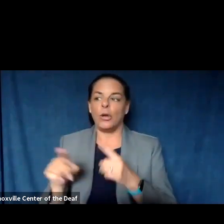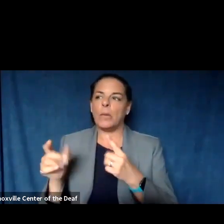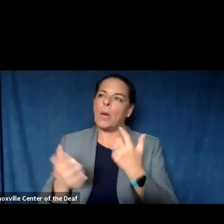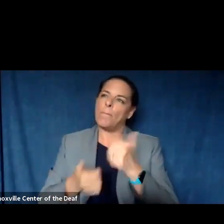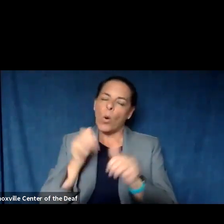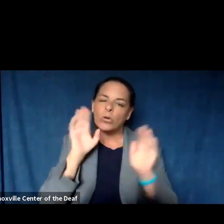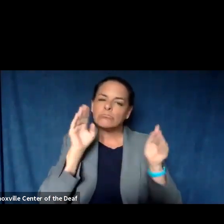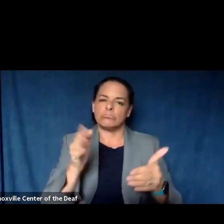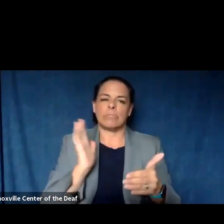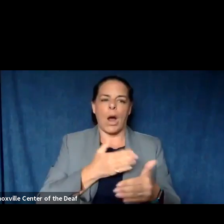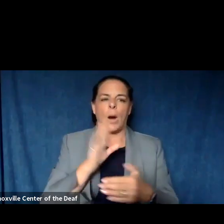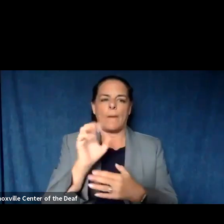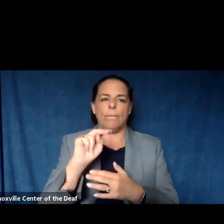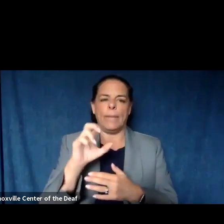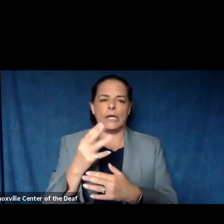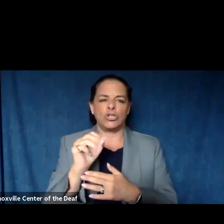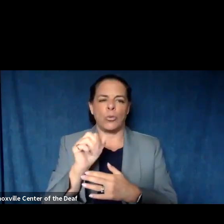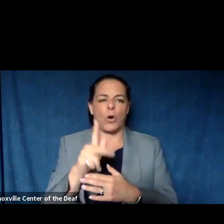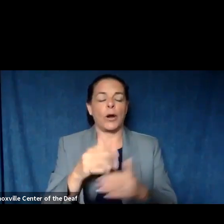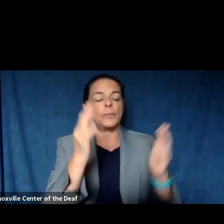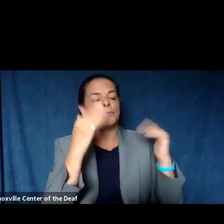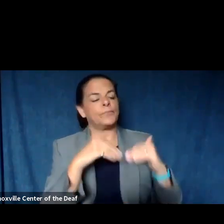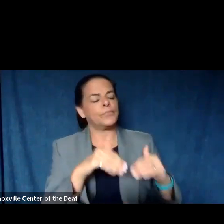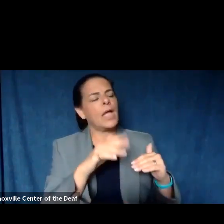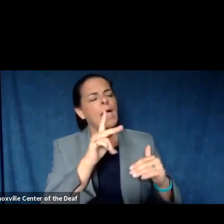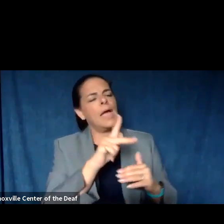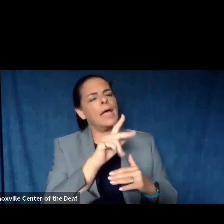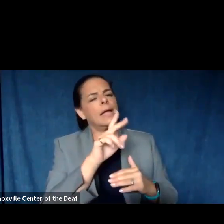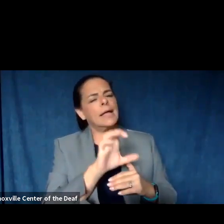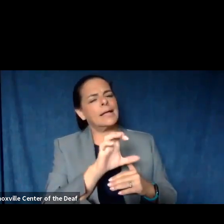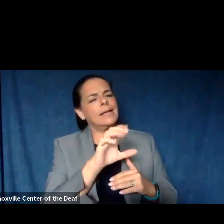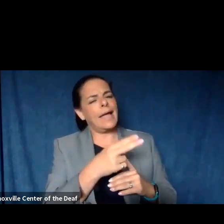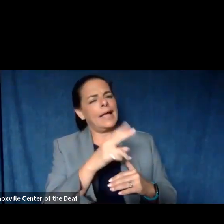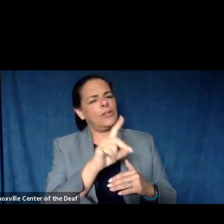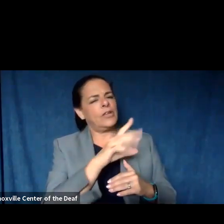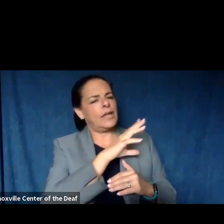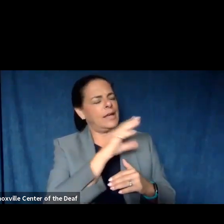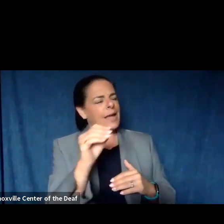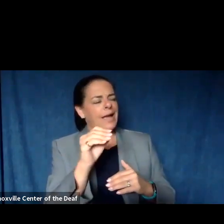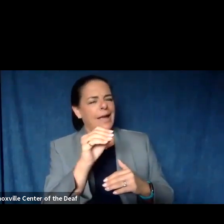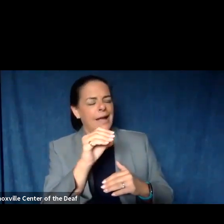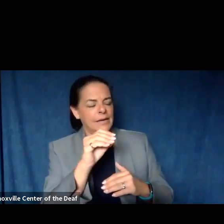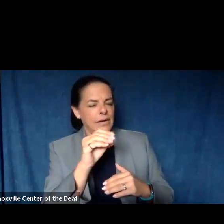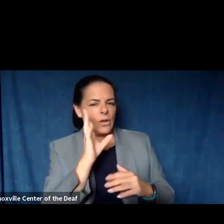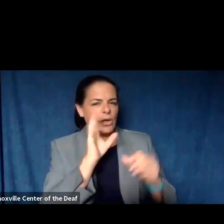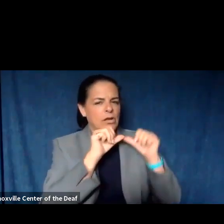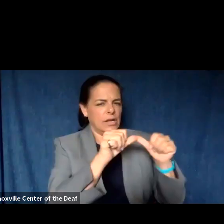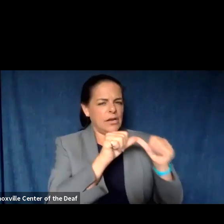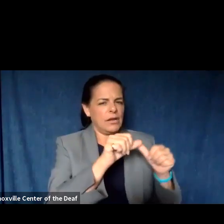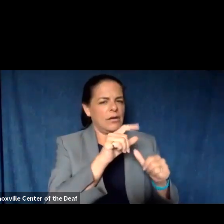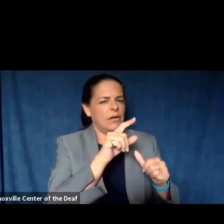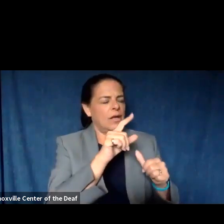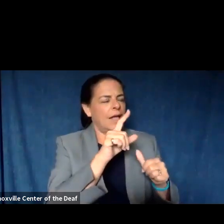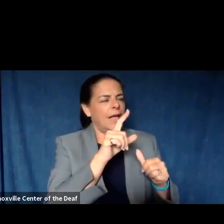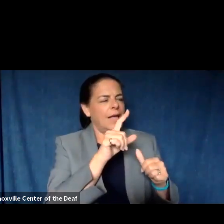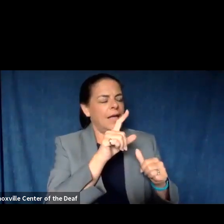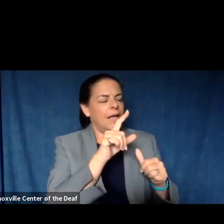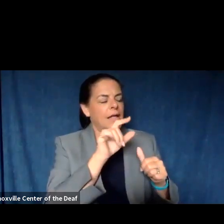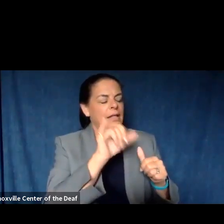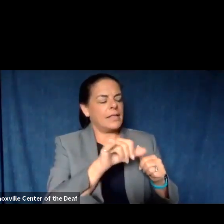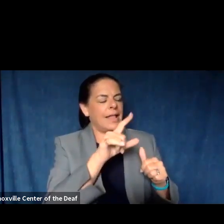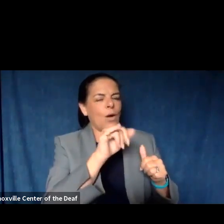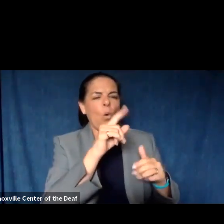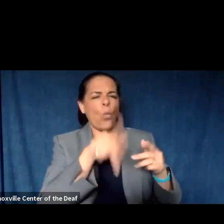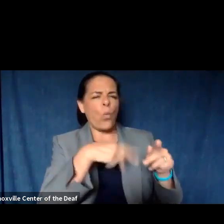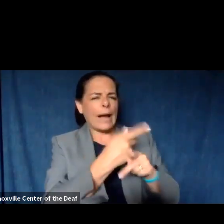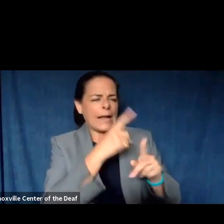the time. This follow-up question is, KCHD and KCS said it will continue to monitor multiple metrics, including health data. What specific health data are